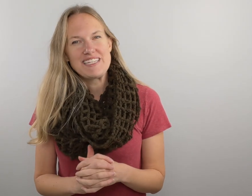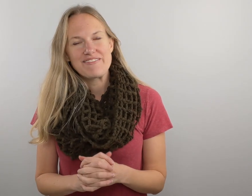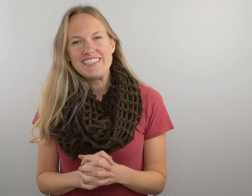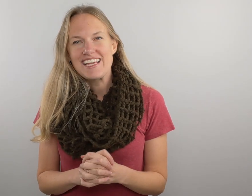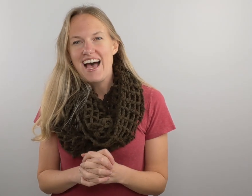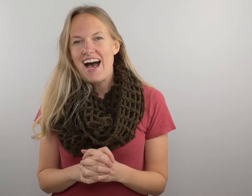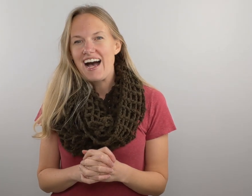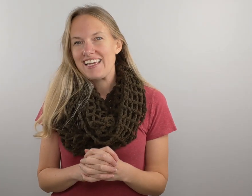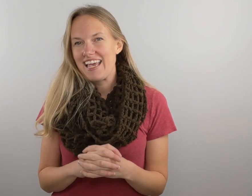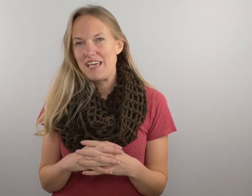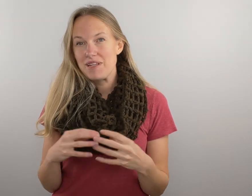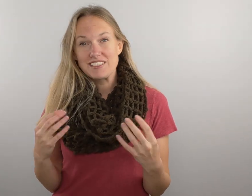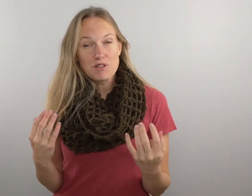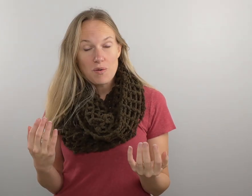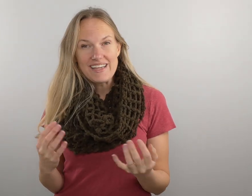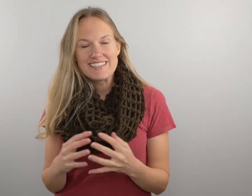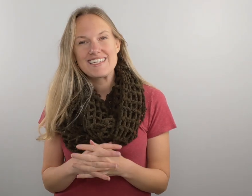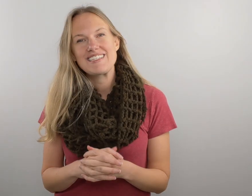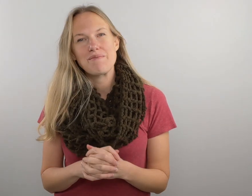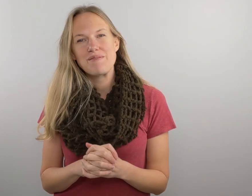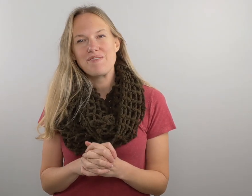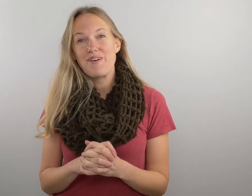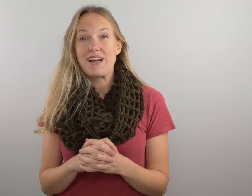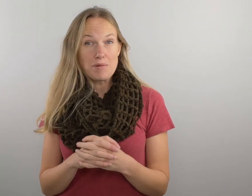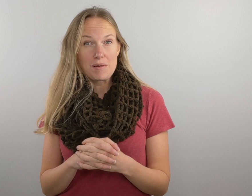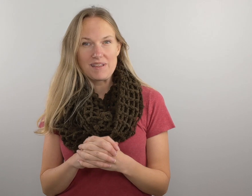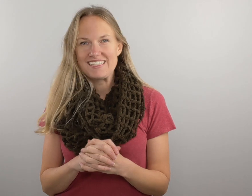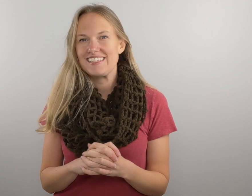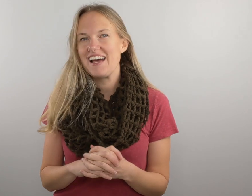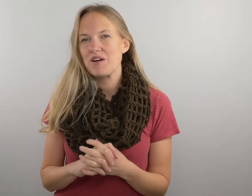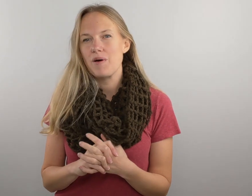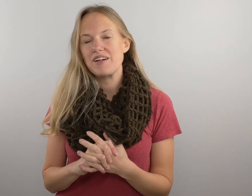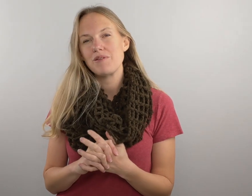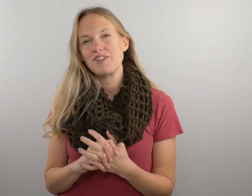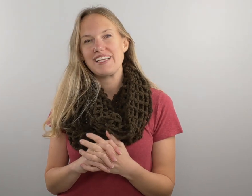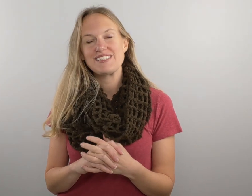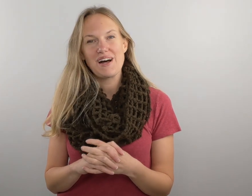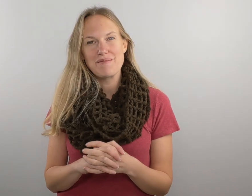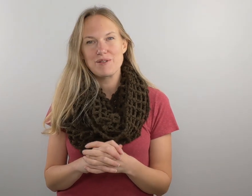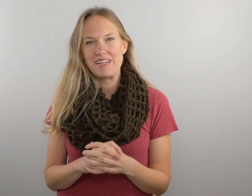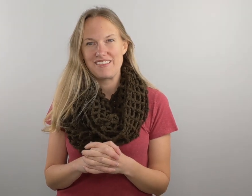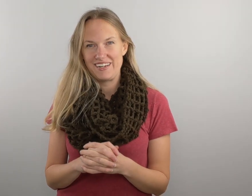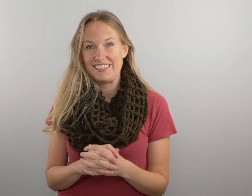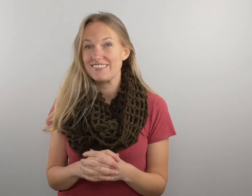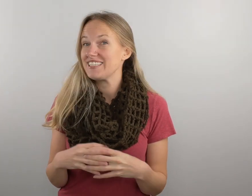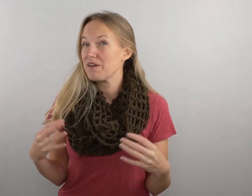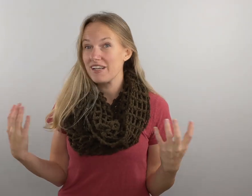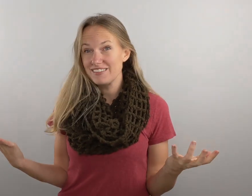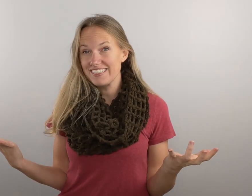different. It came in as a request. Someone, or a couple people actually, have inquired about learning Psalm 23. So today we're not doing a